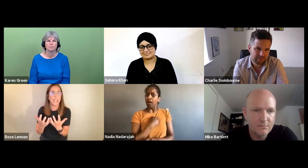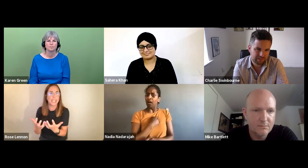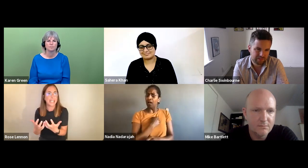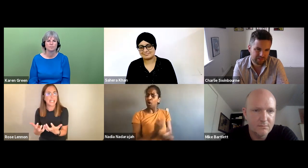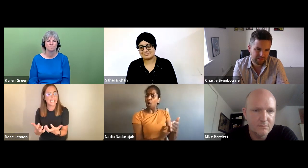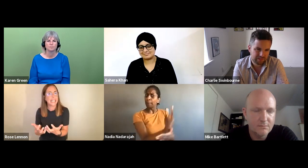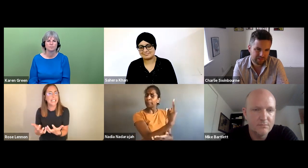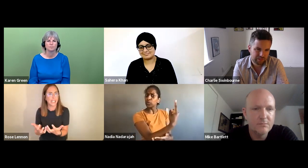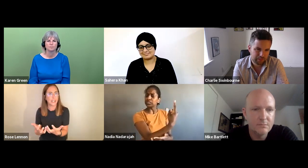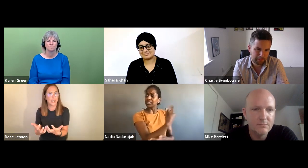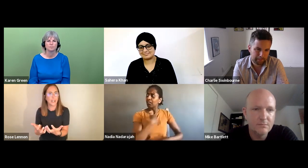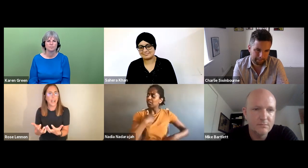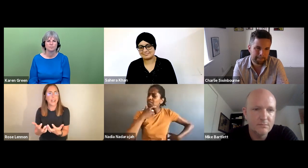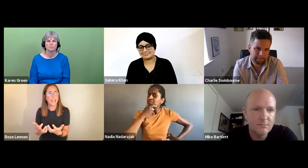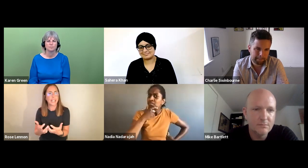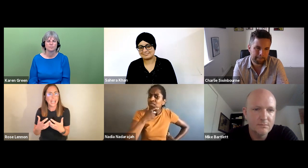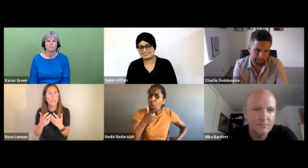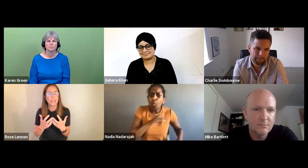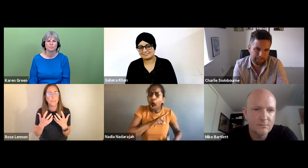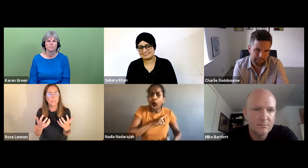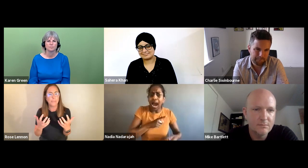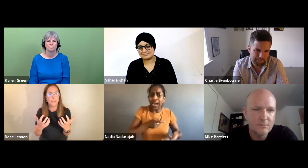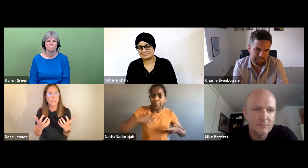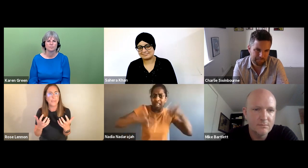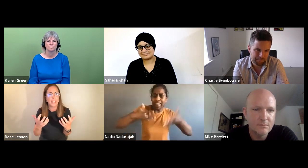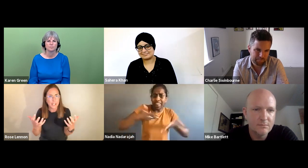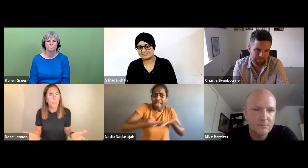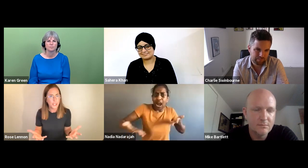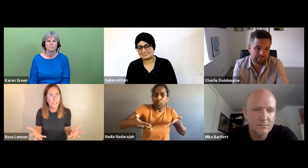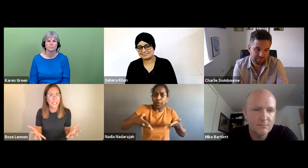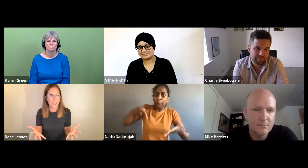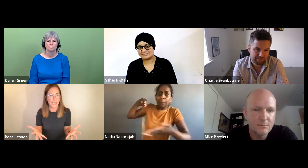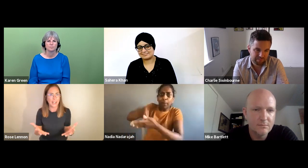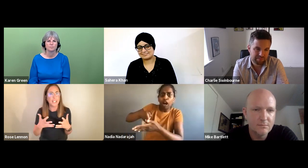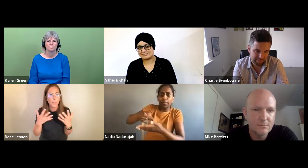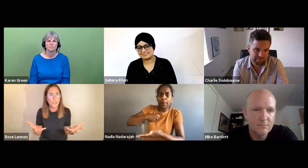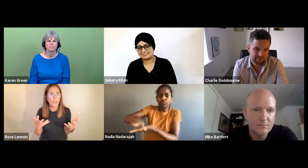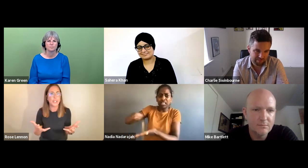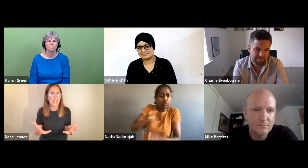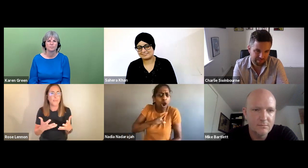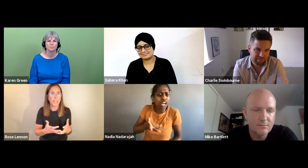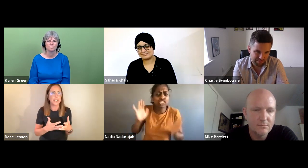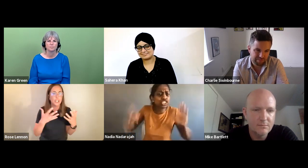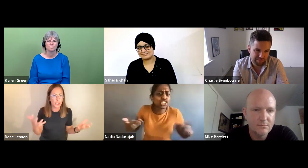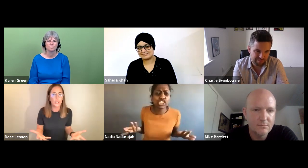it into English. And then it gave me, there's an opportunity here. There is an opportunity for me to